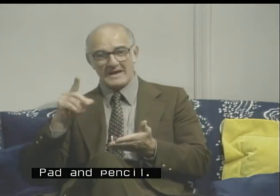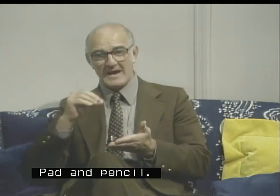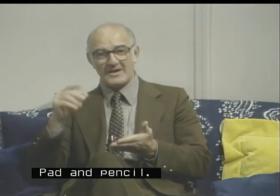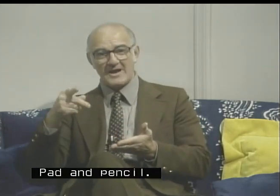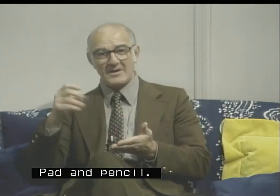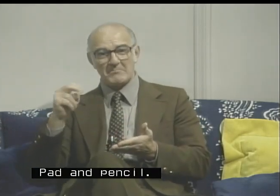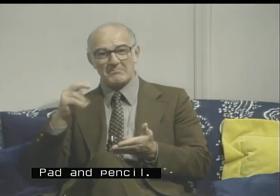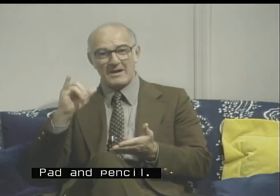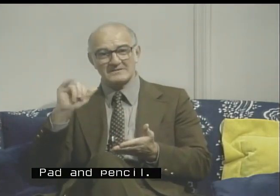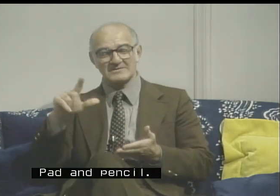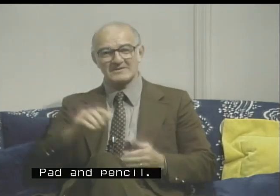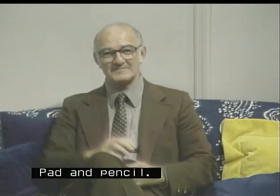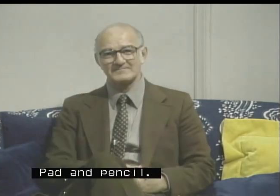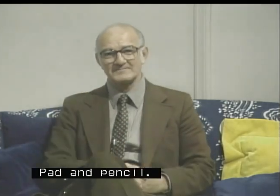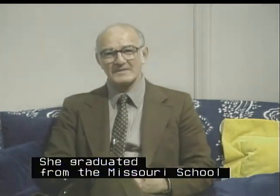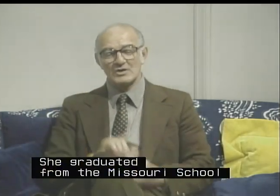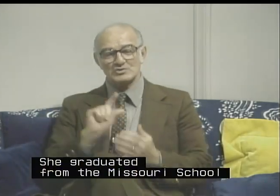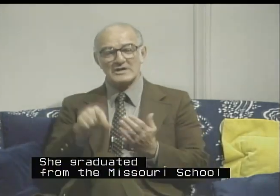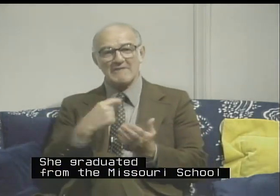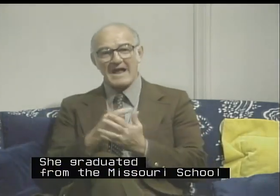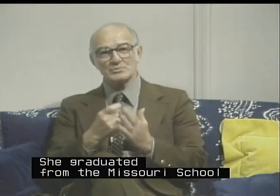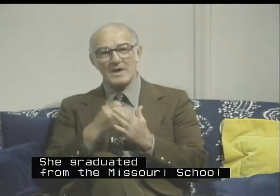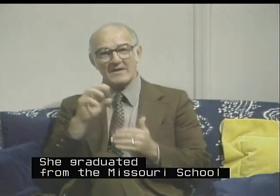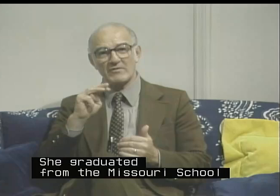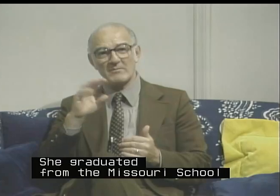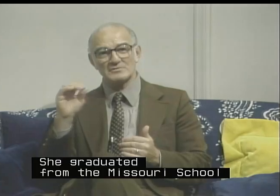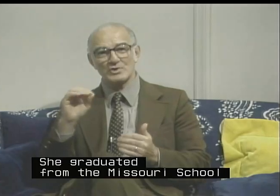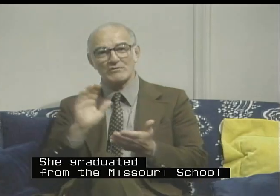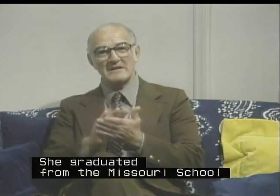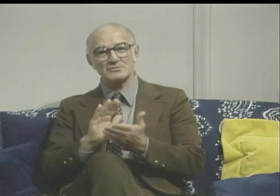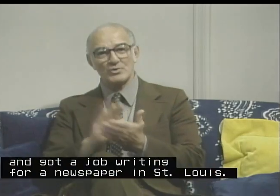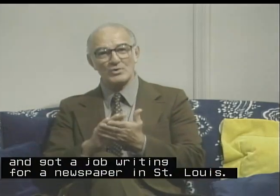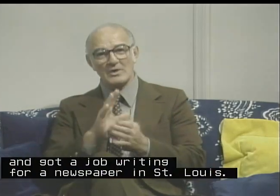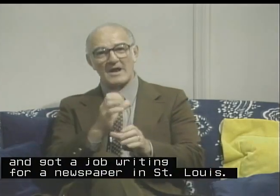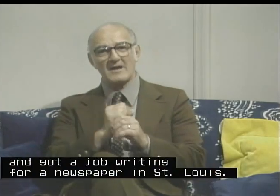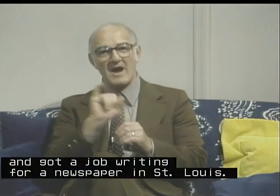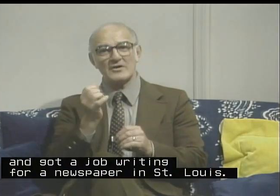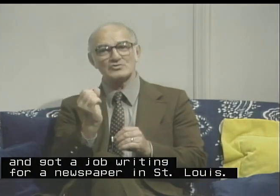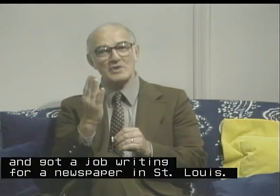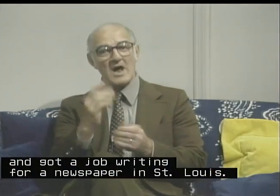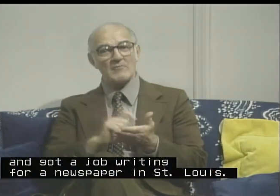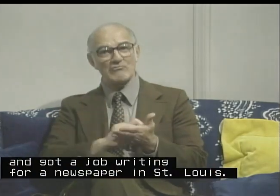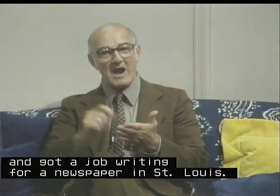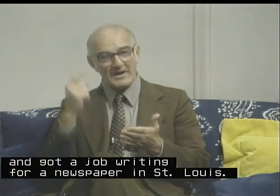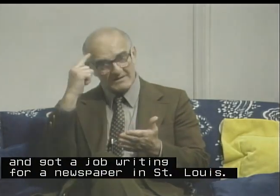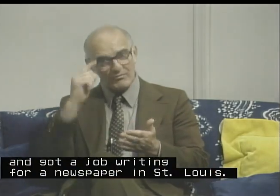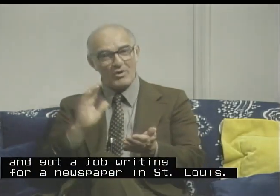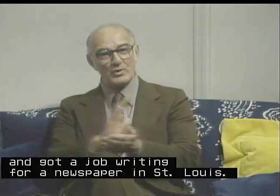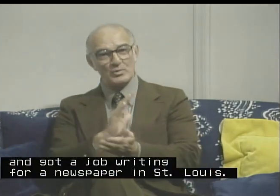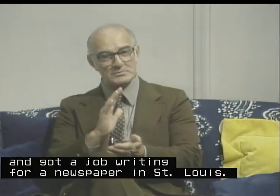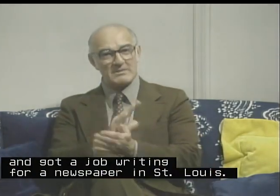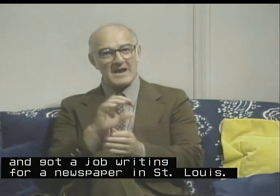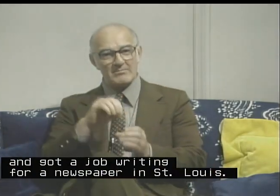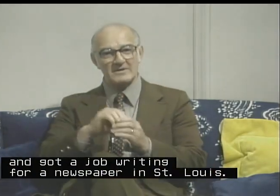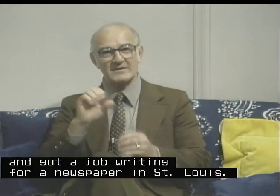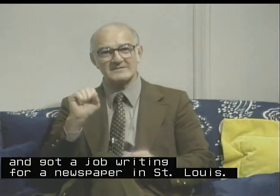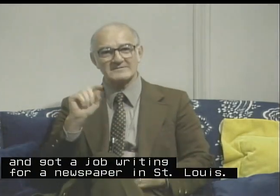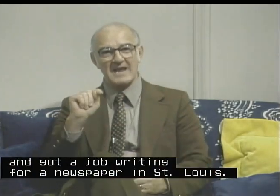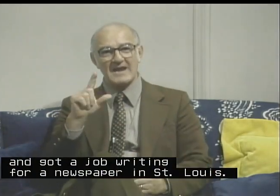Pad and pencil. He graduated from Missouri School and got a job writing for a newspaper in St.